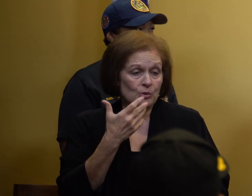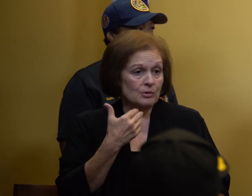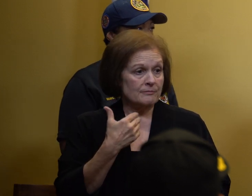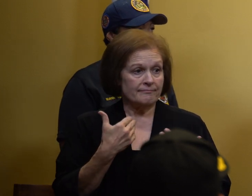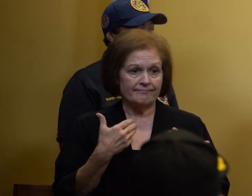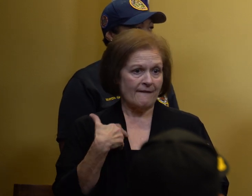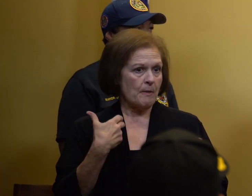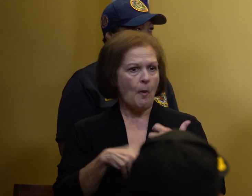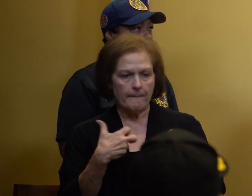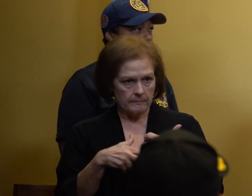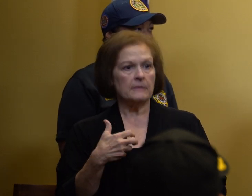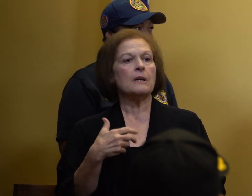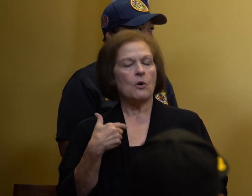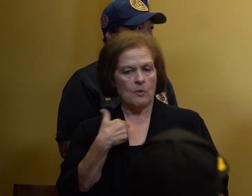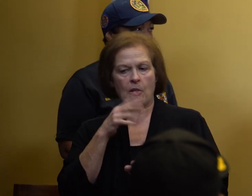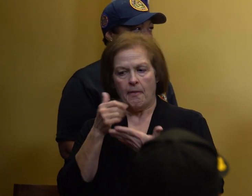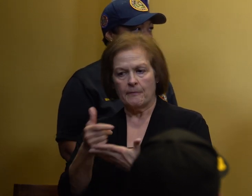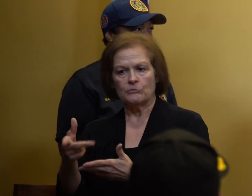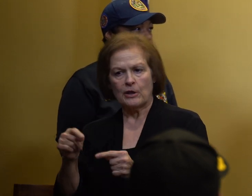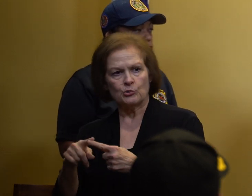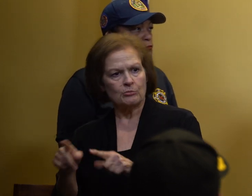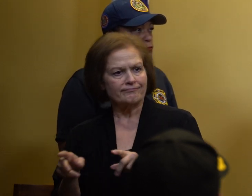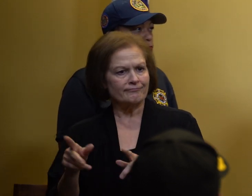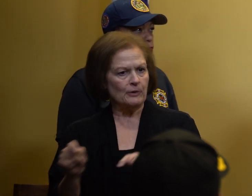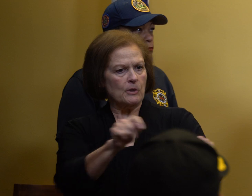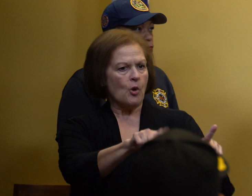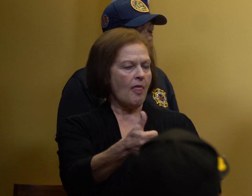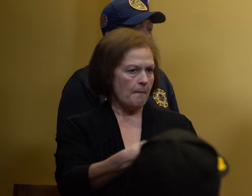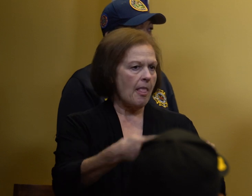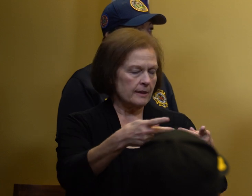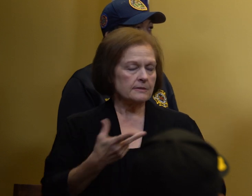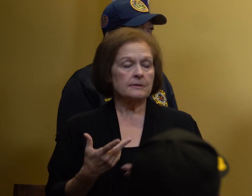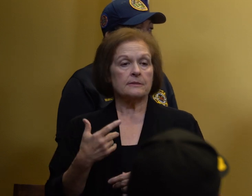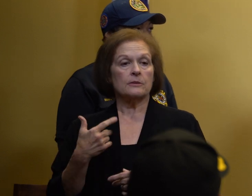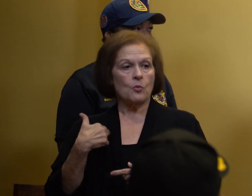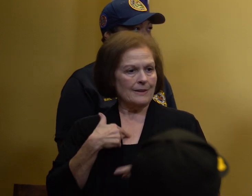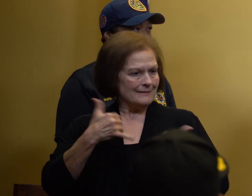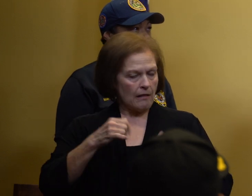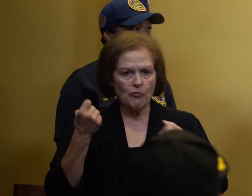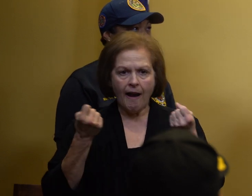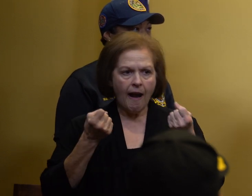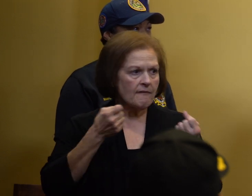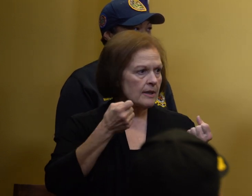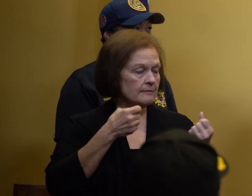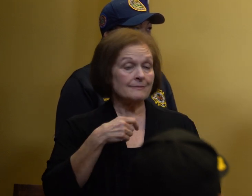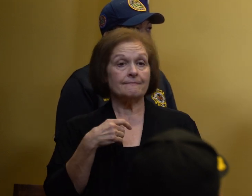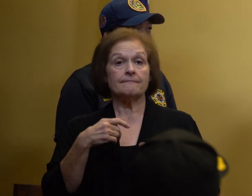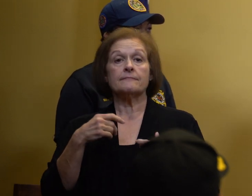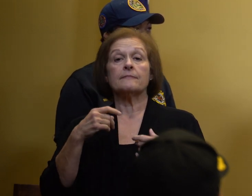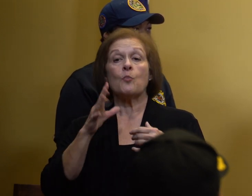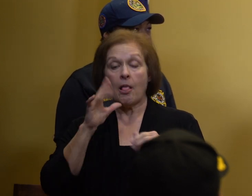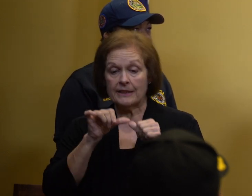get transported to the location where they need to go to. We are also still driving around until the winds hit about 50 miles